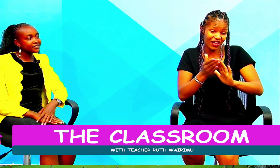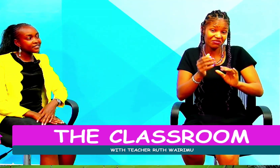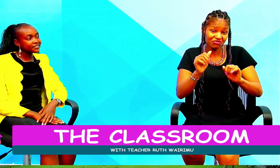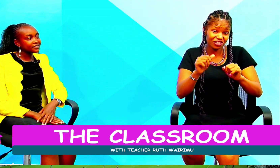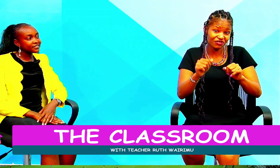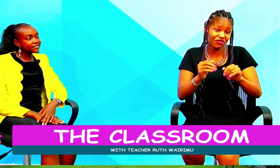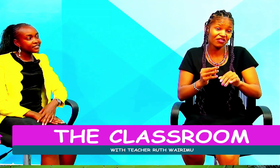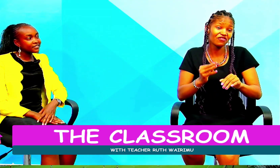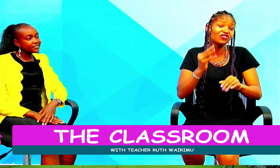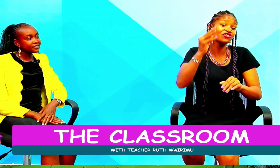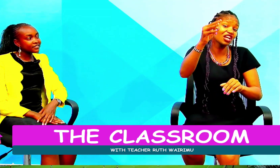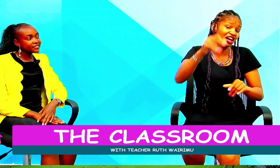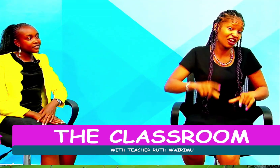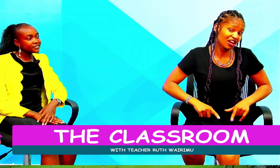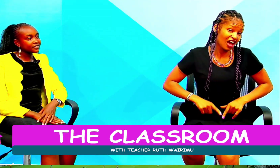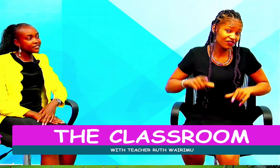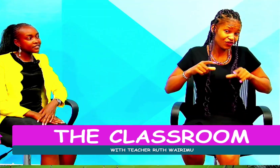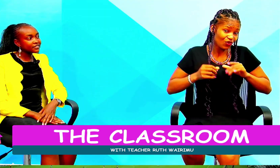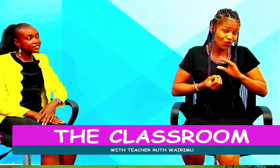As you've said,